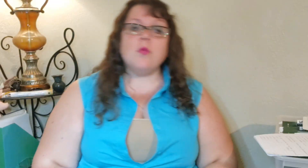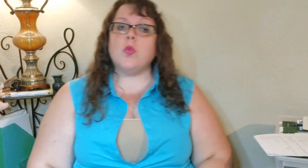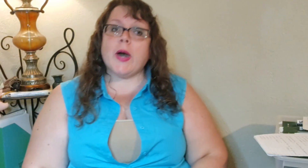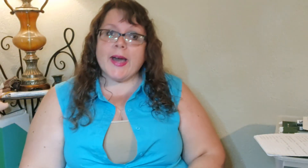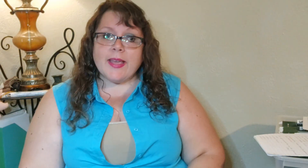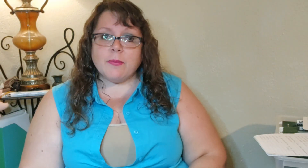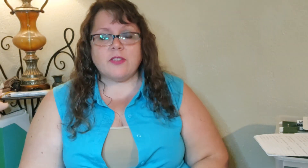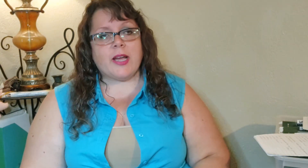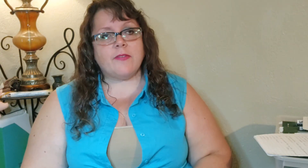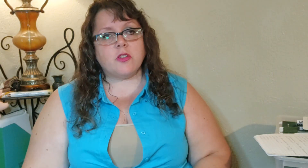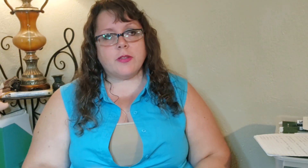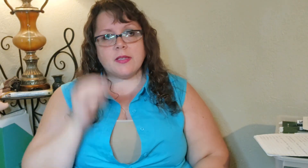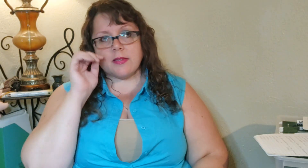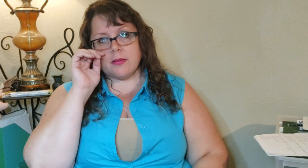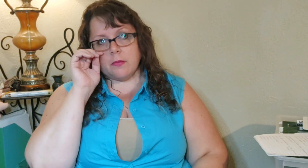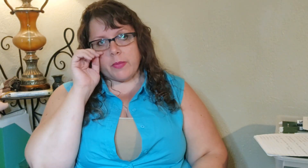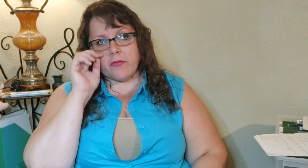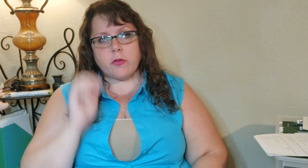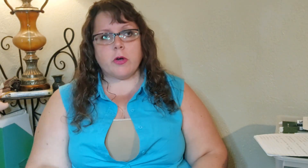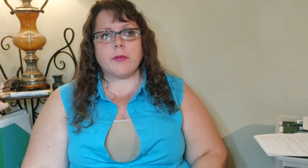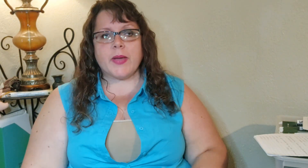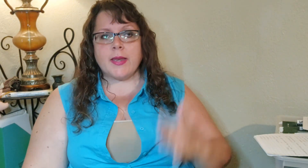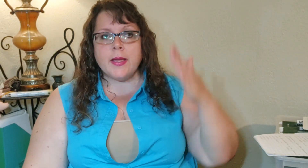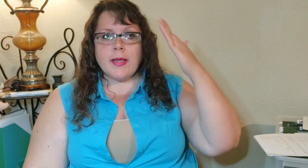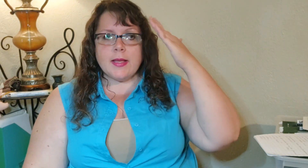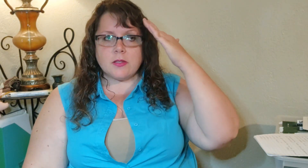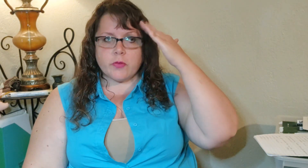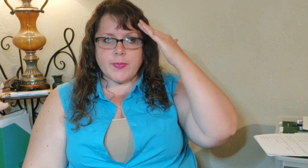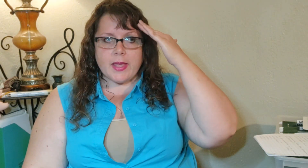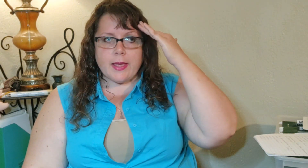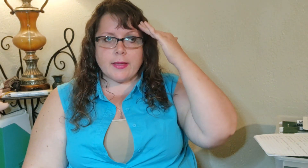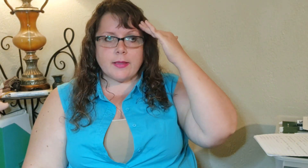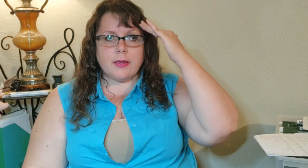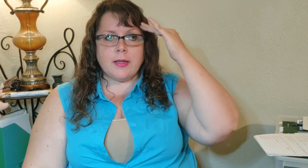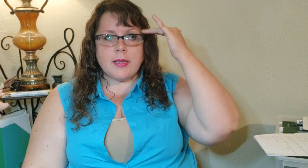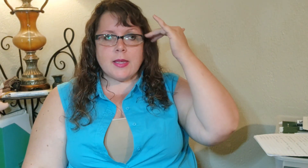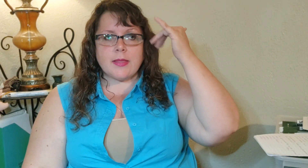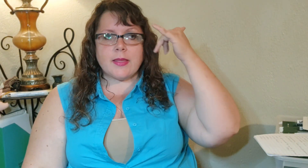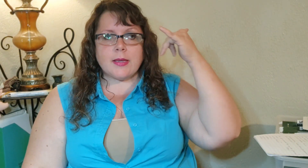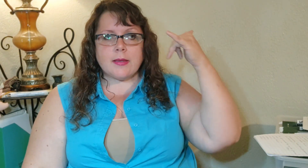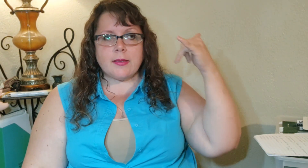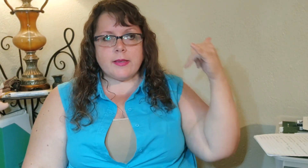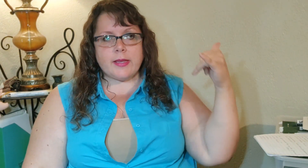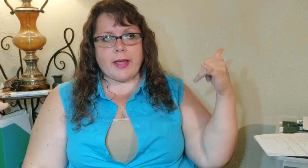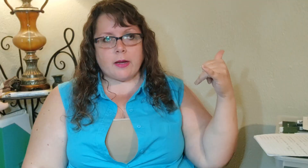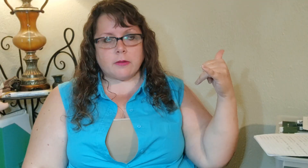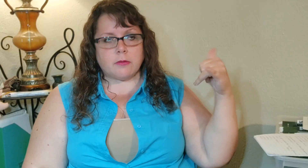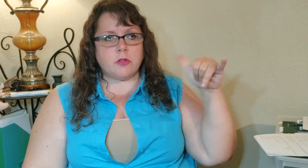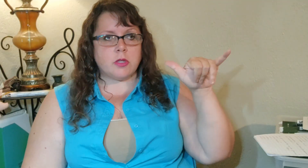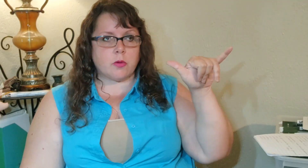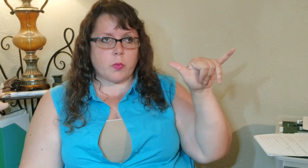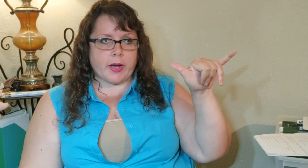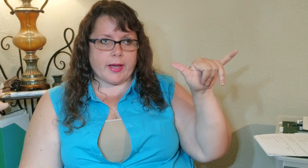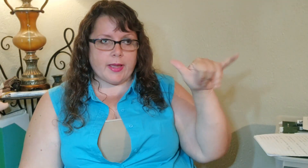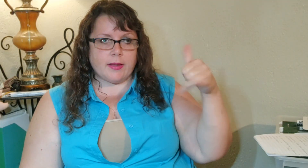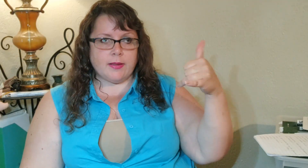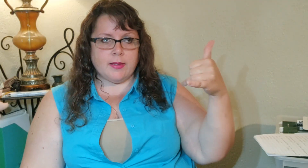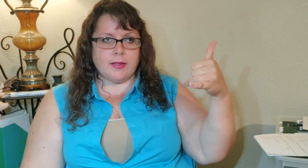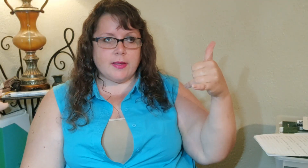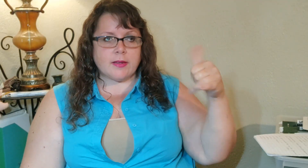And why, which I've shown this before, but it's from the head and then down to the Y. Because